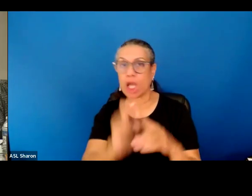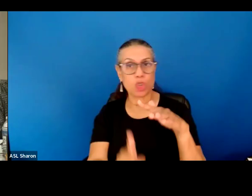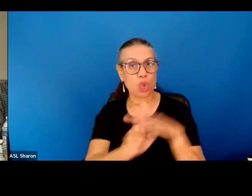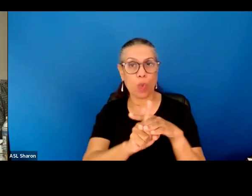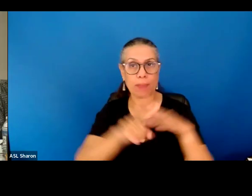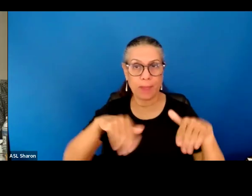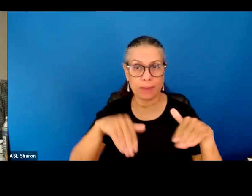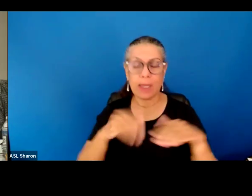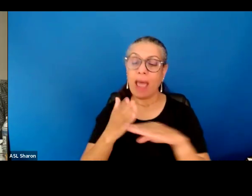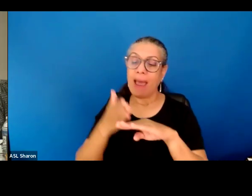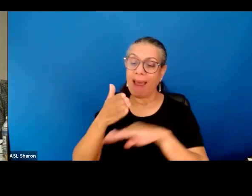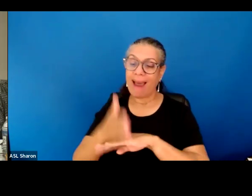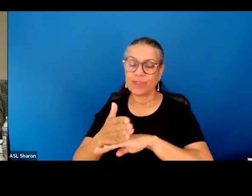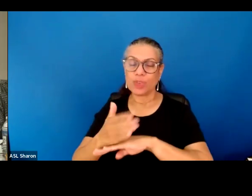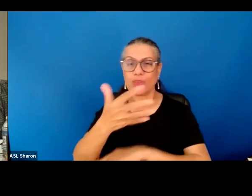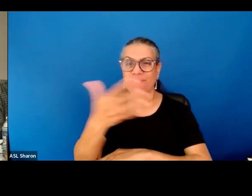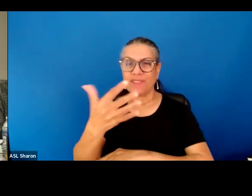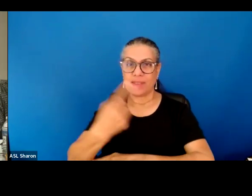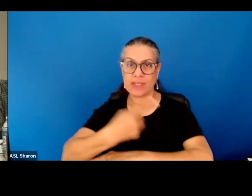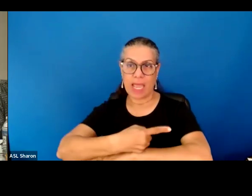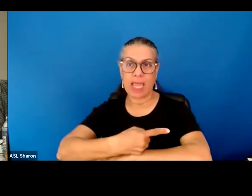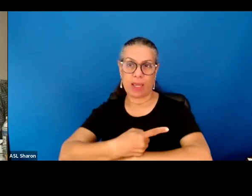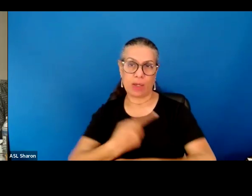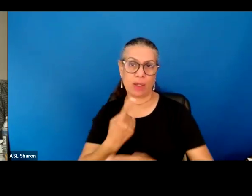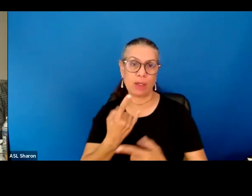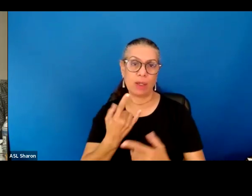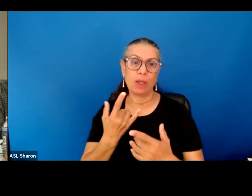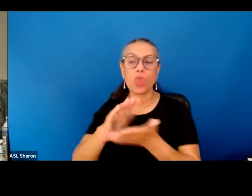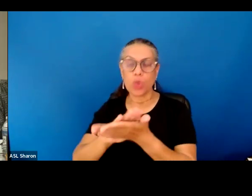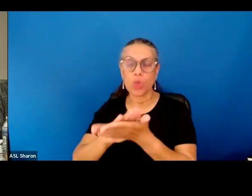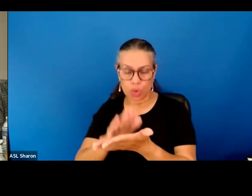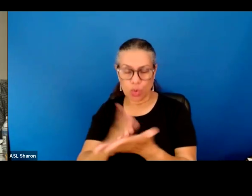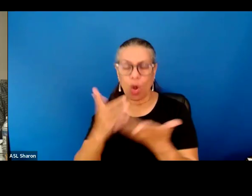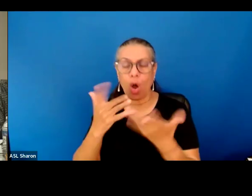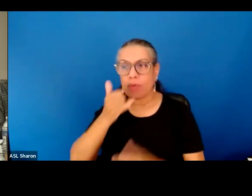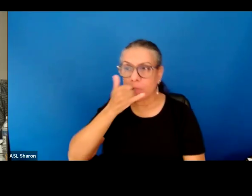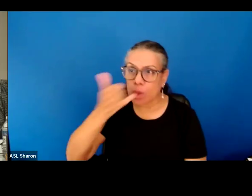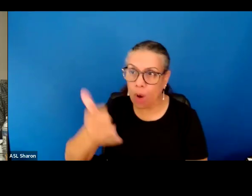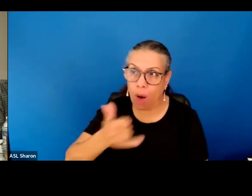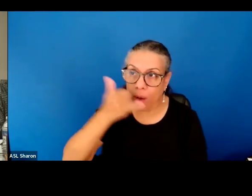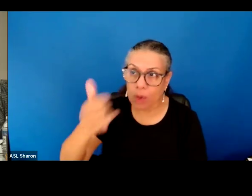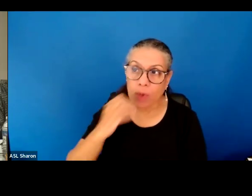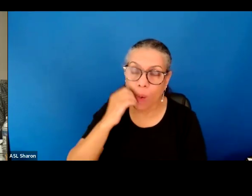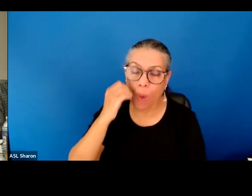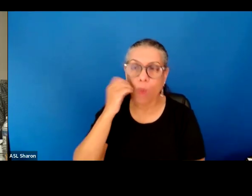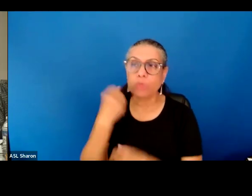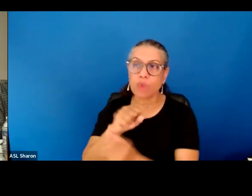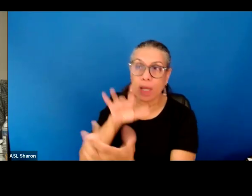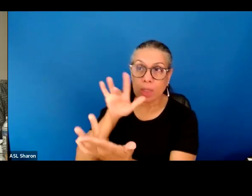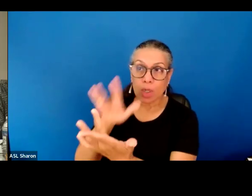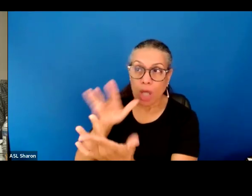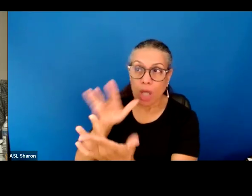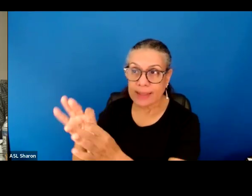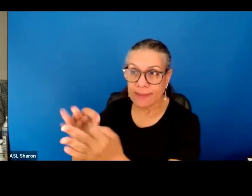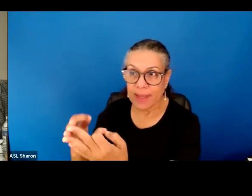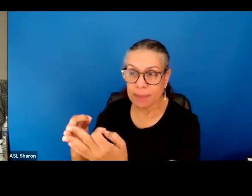day 5. Generally, my practice is after day 5. The schools have already called home. They're trying to get in touch with the families. But now we